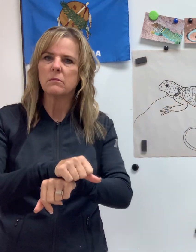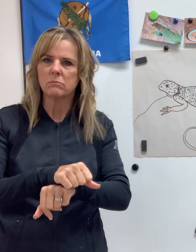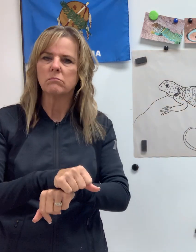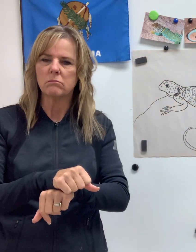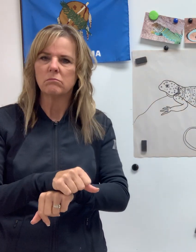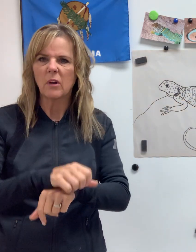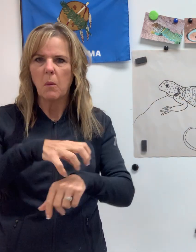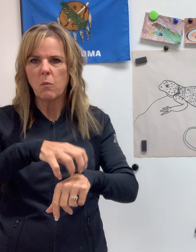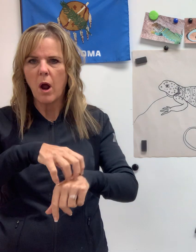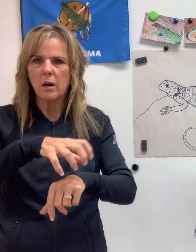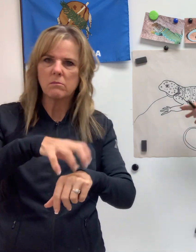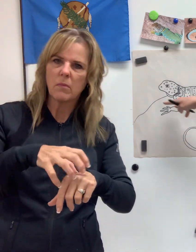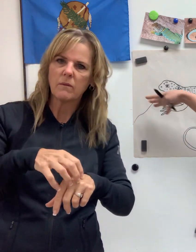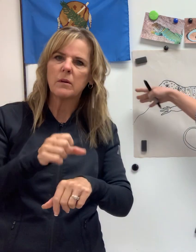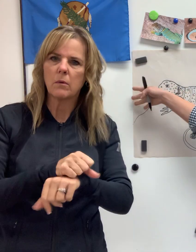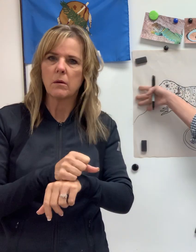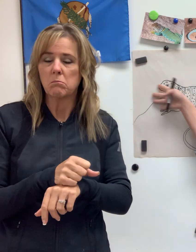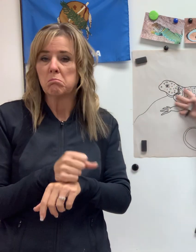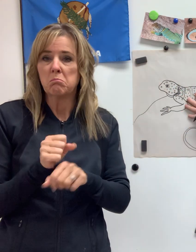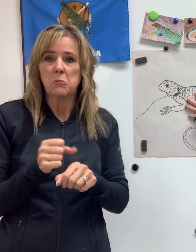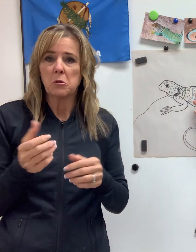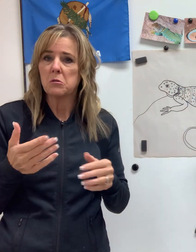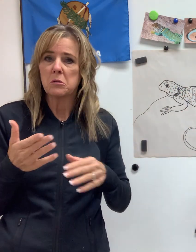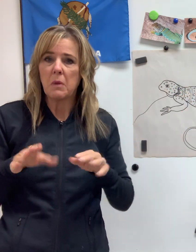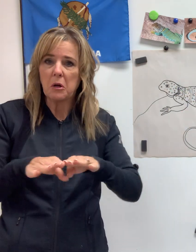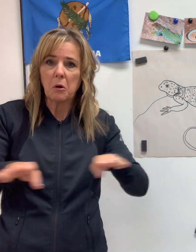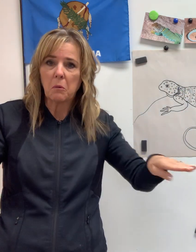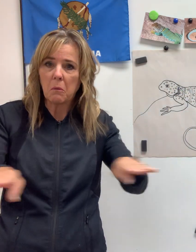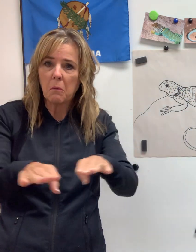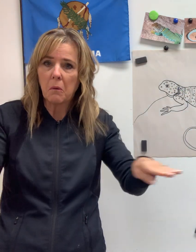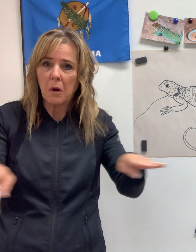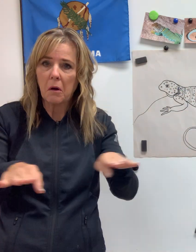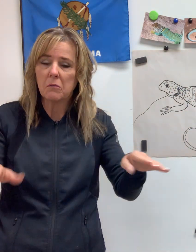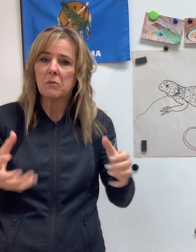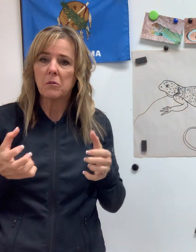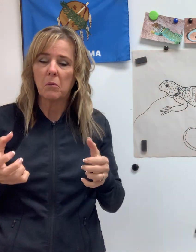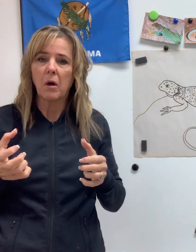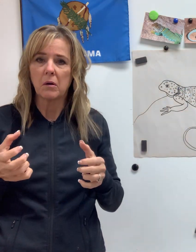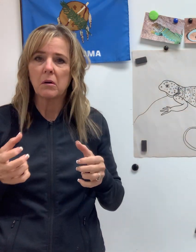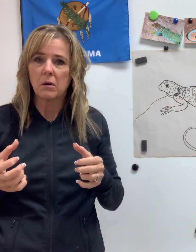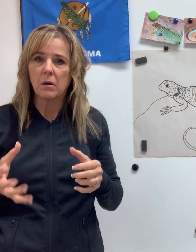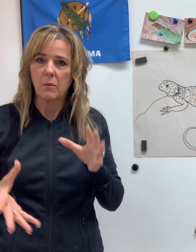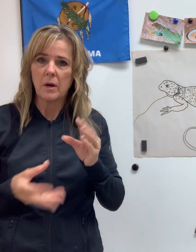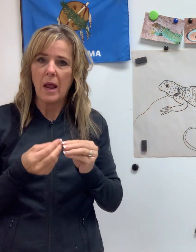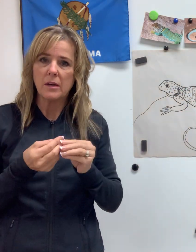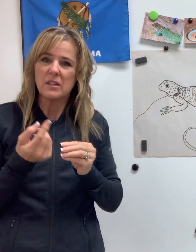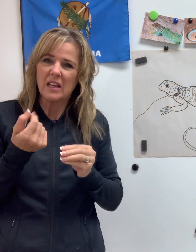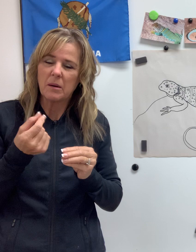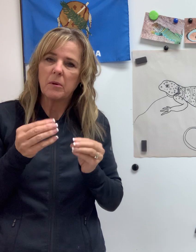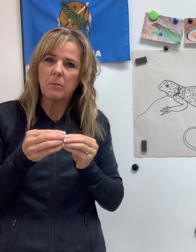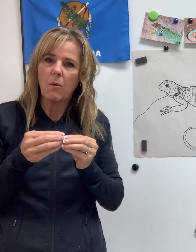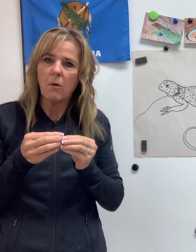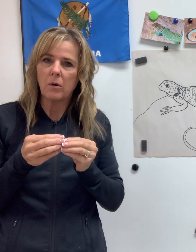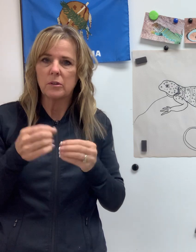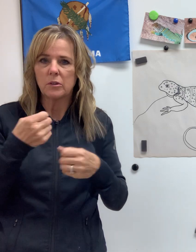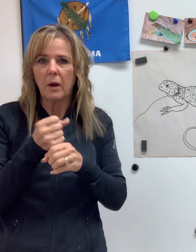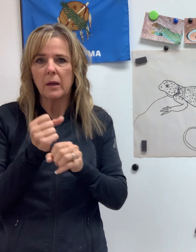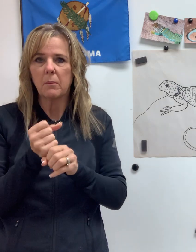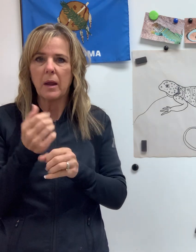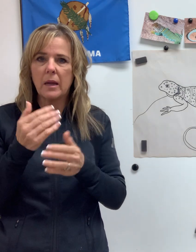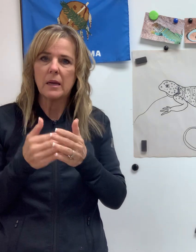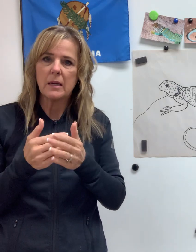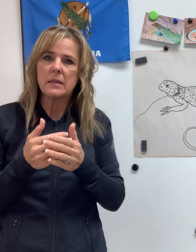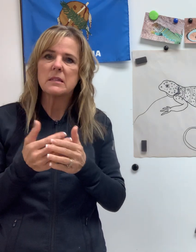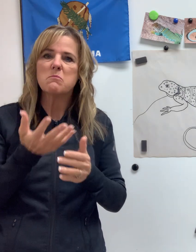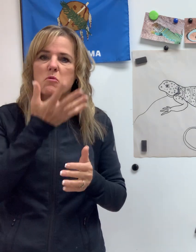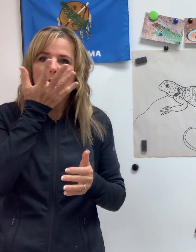sort of a rough, bumpy rock. You could just make round if you wanted to. I wanted to add even just a little bit more, so I could make